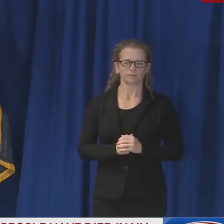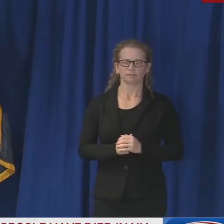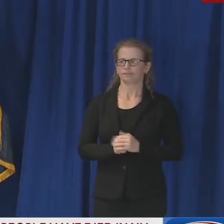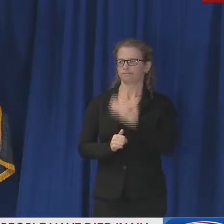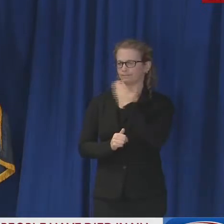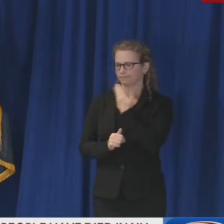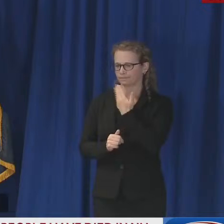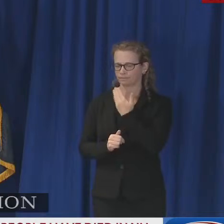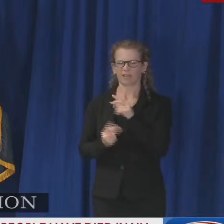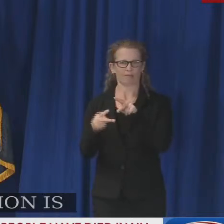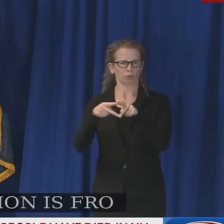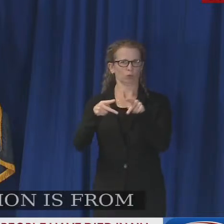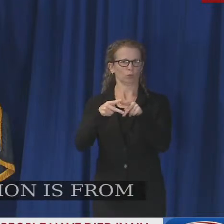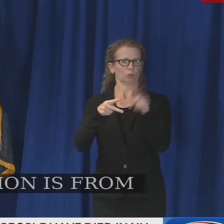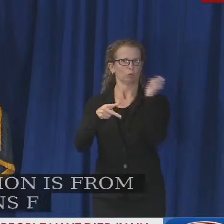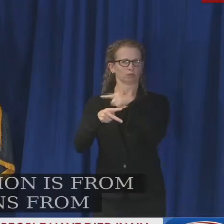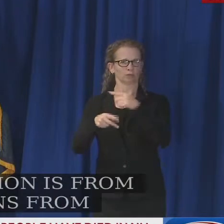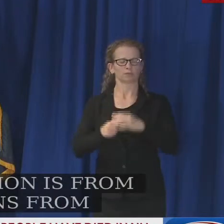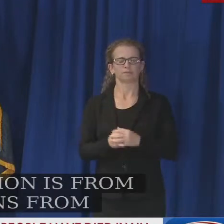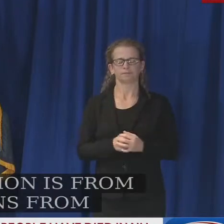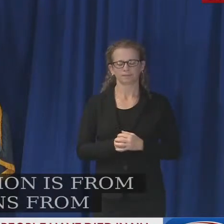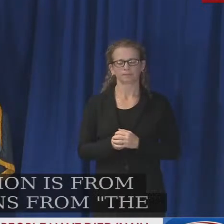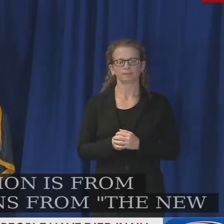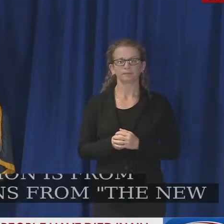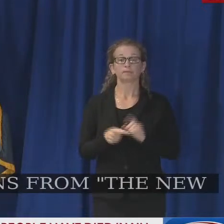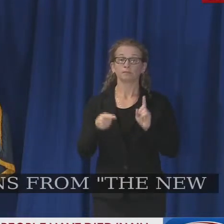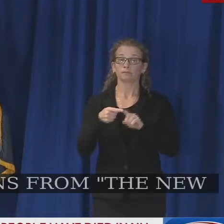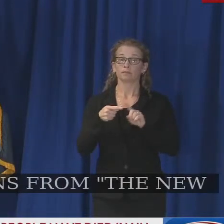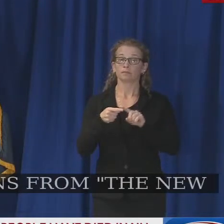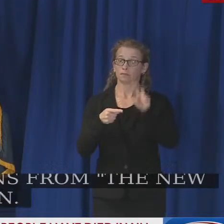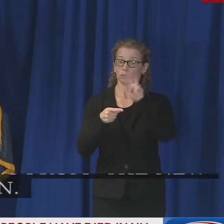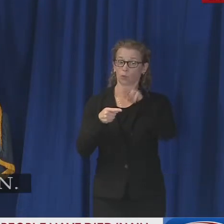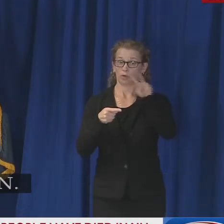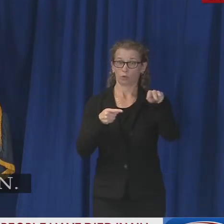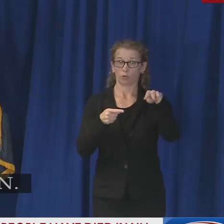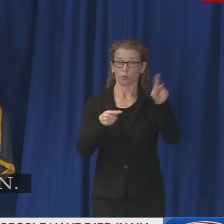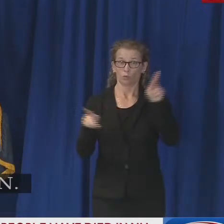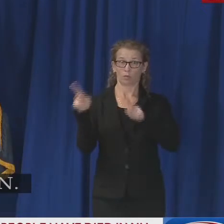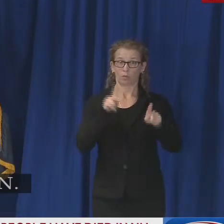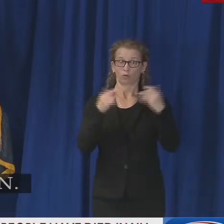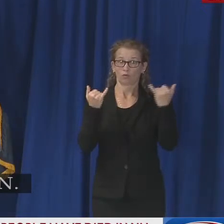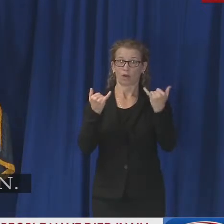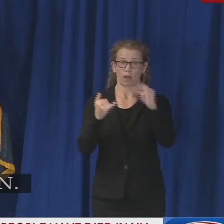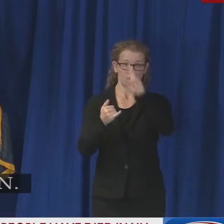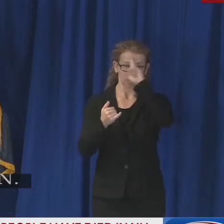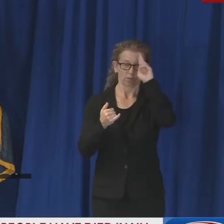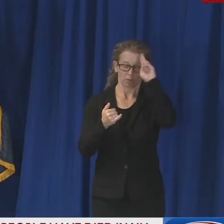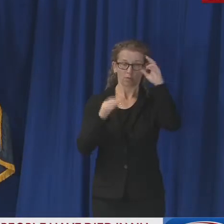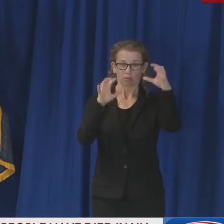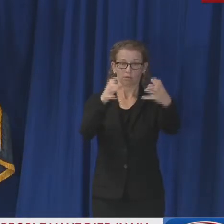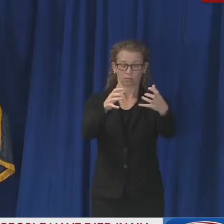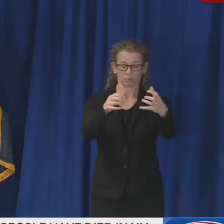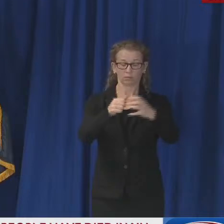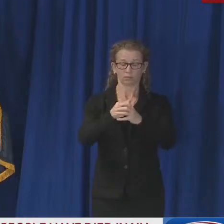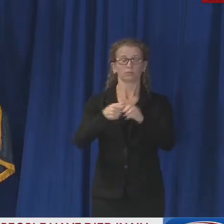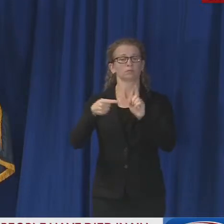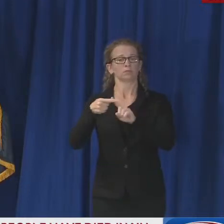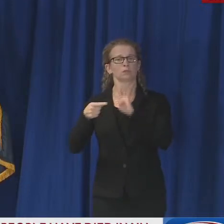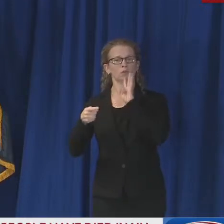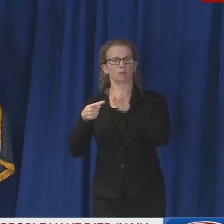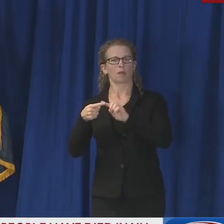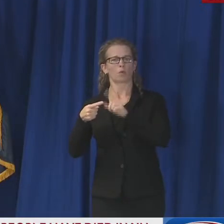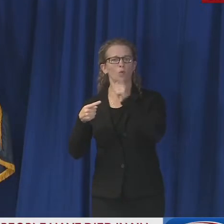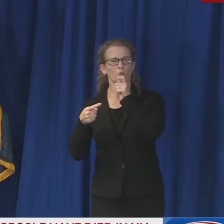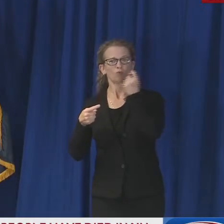Thank you. I had two questions. One, about the 22 people who are hospitalized and recent deaths, how many